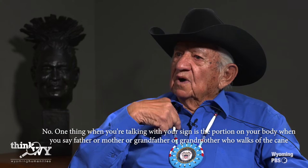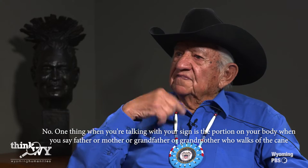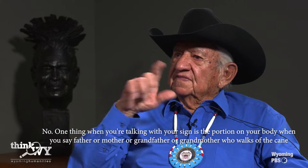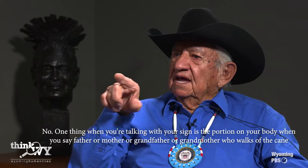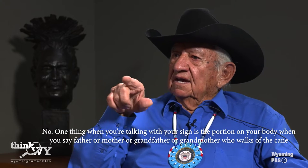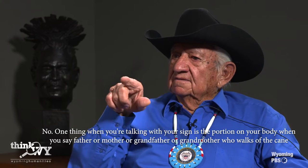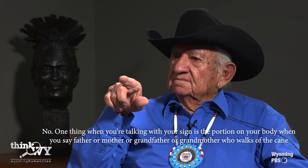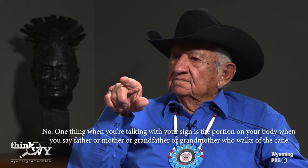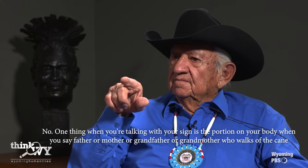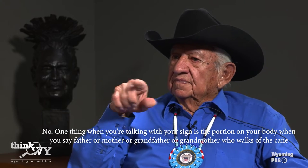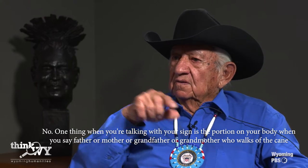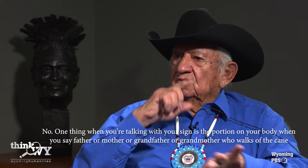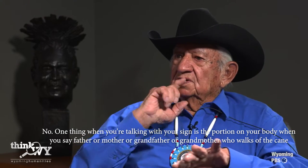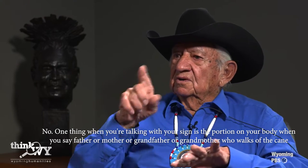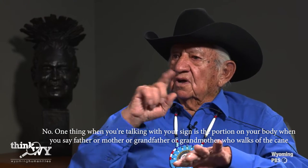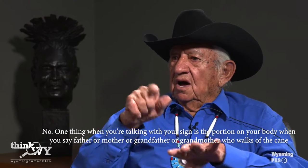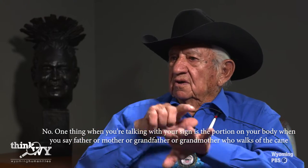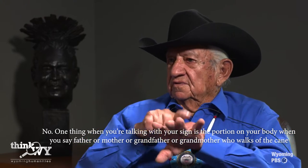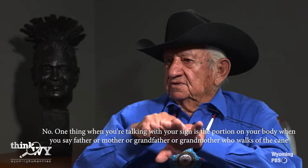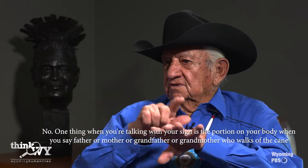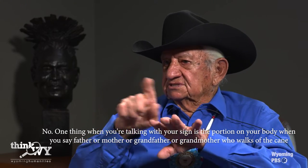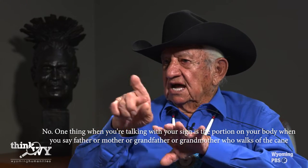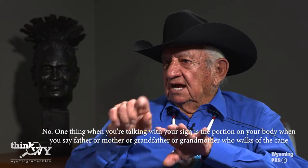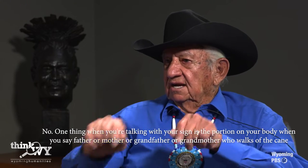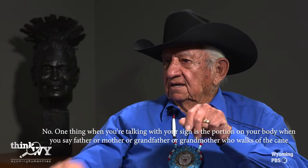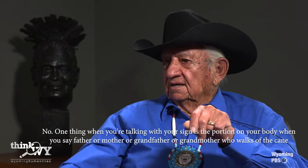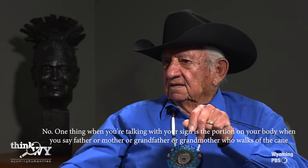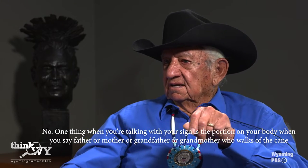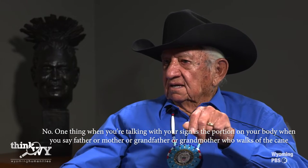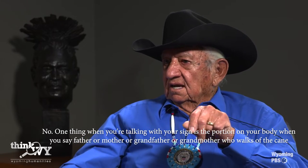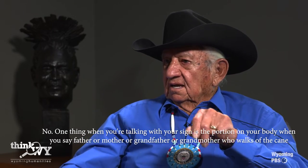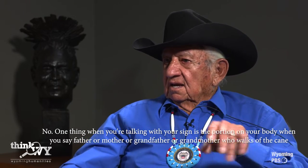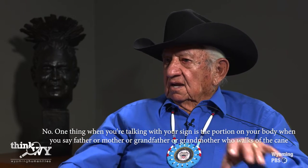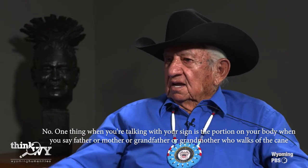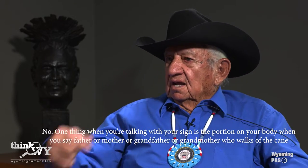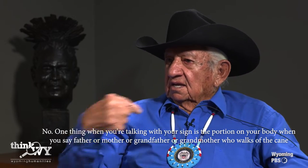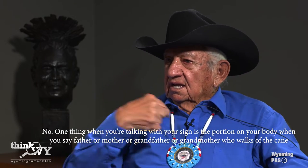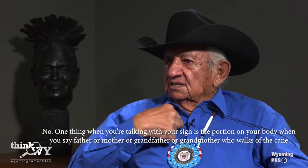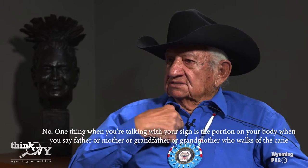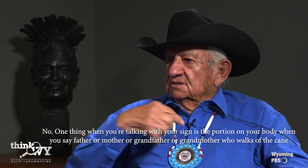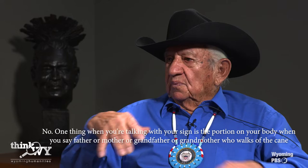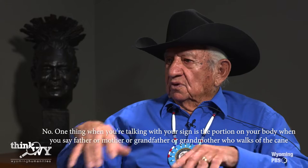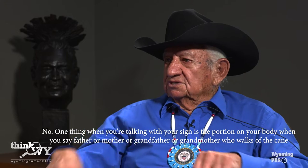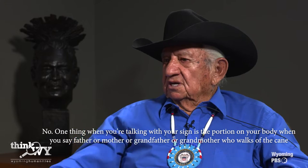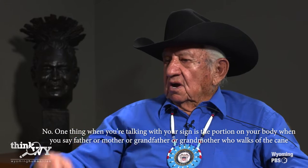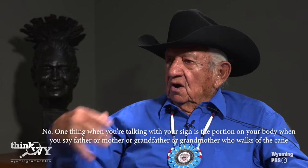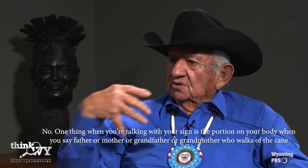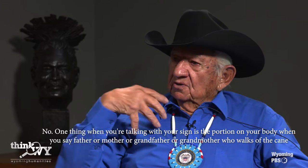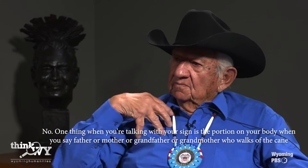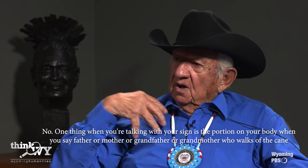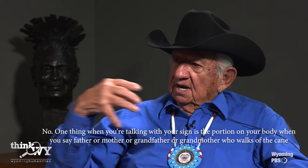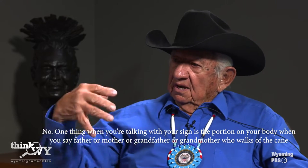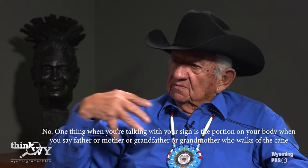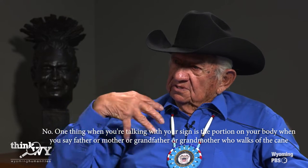One thing when you're talking with your sign is the portion on your body when you